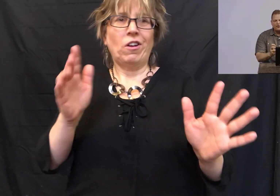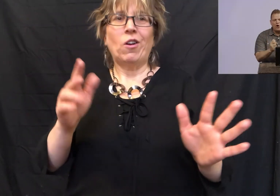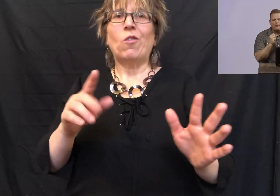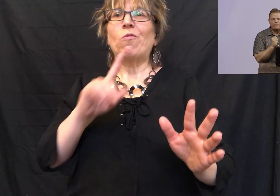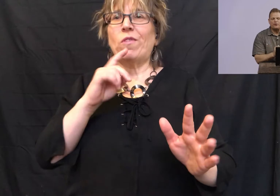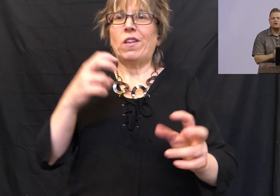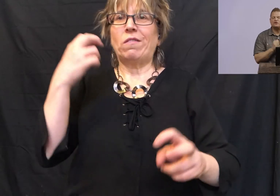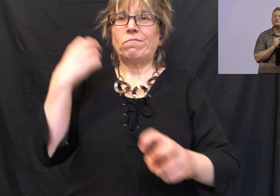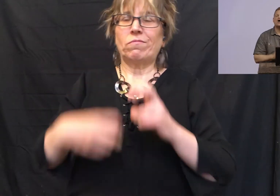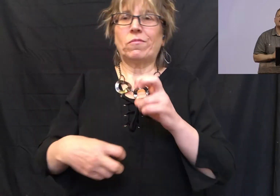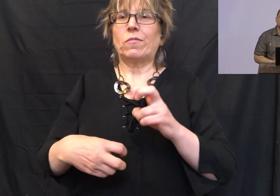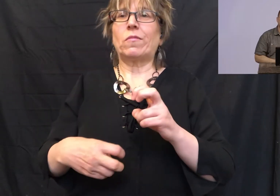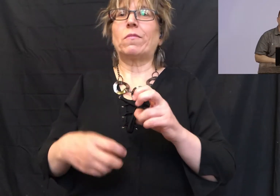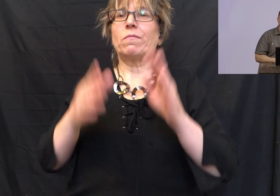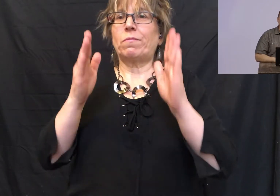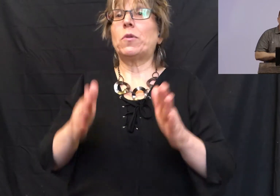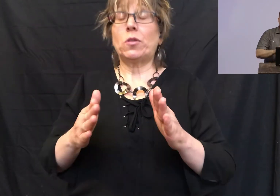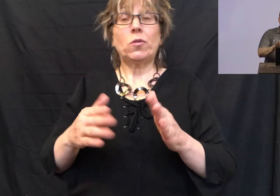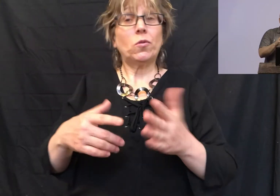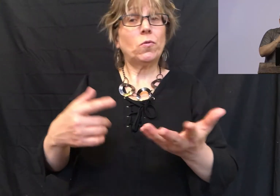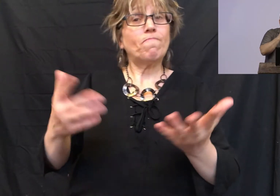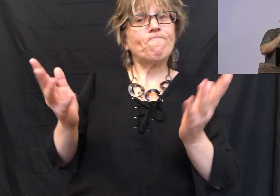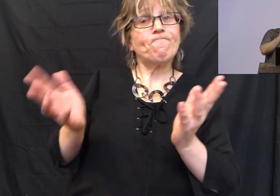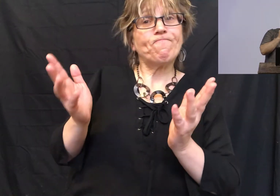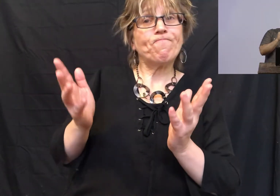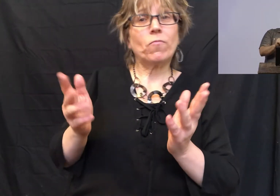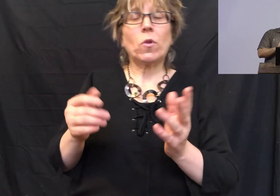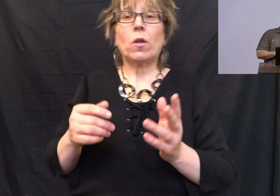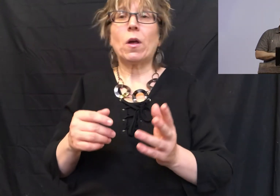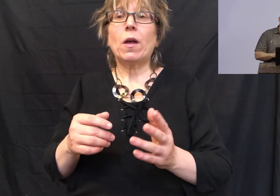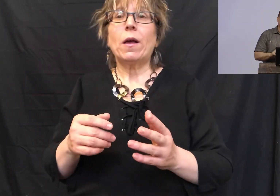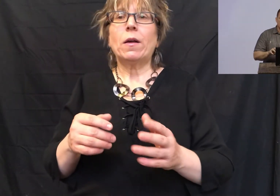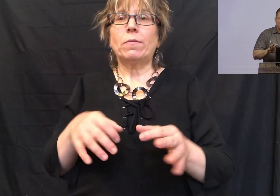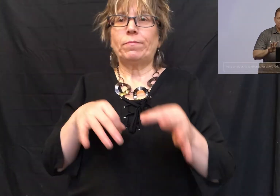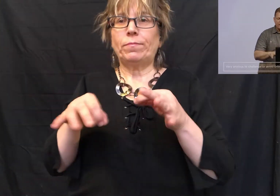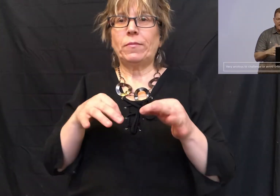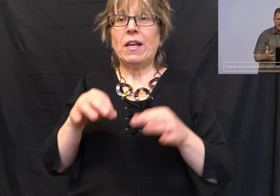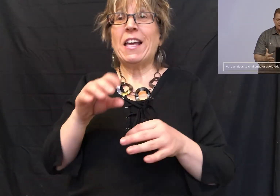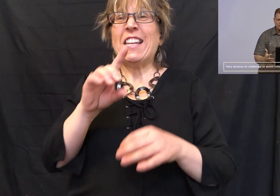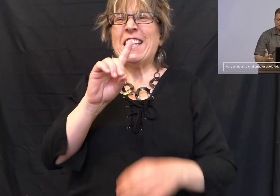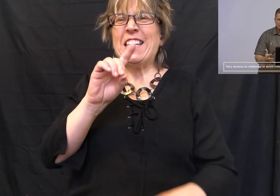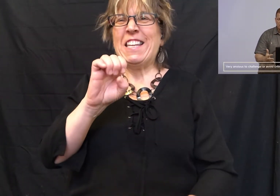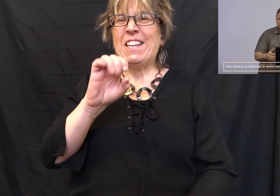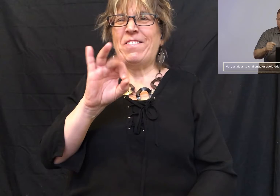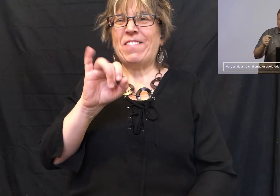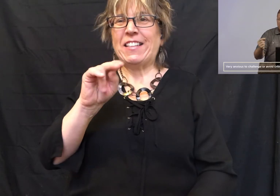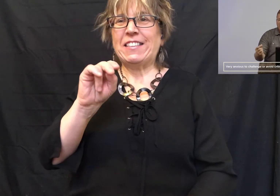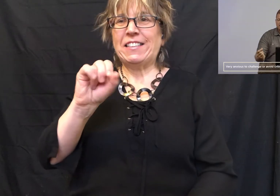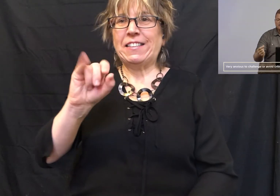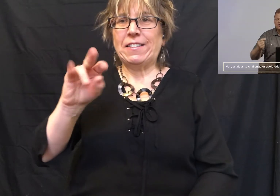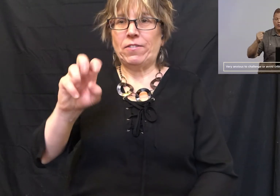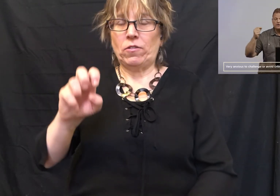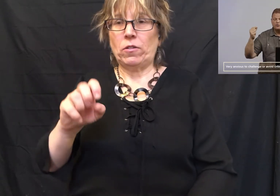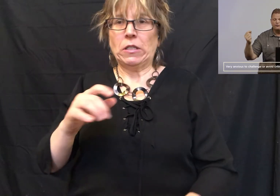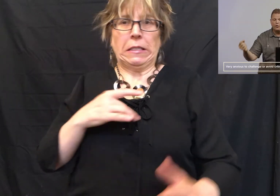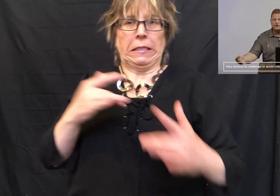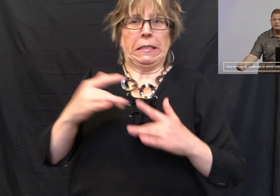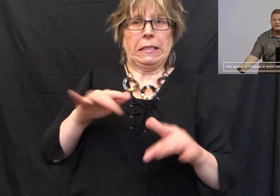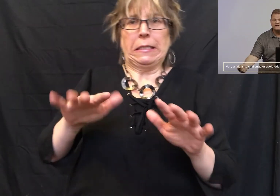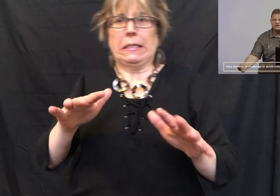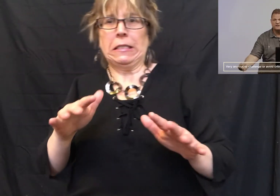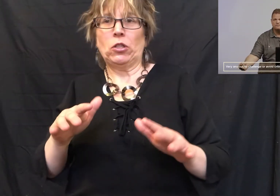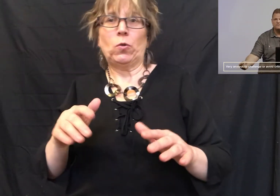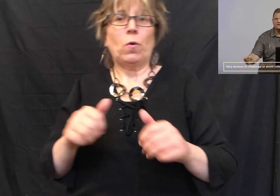most difficult person to talk to. Listen to the definition of defensive. It means very anxious, to challenge or to